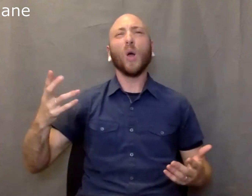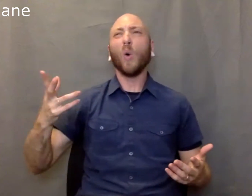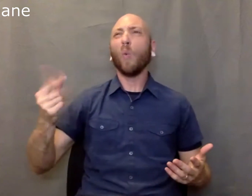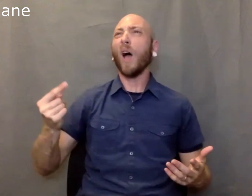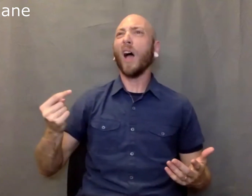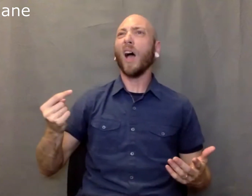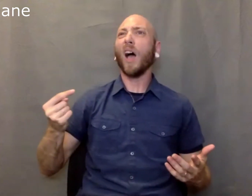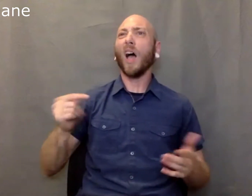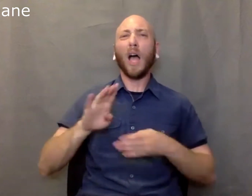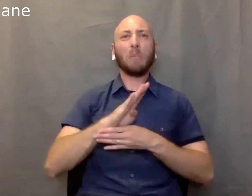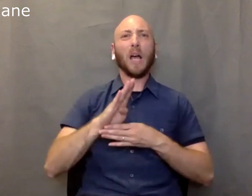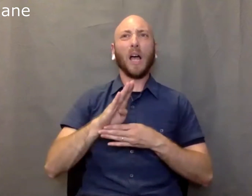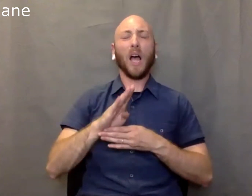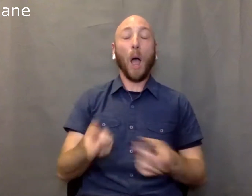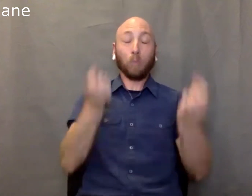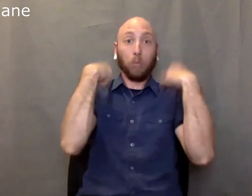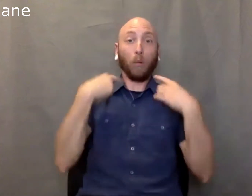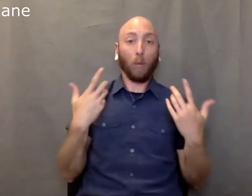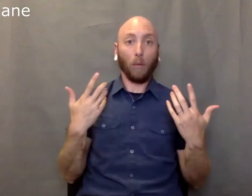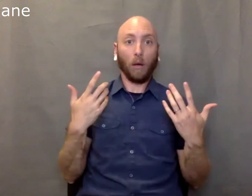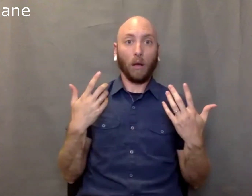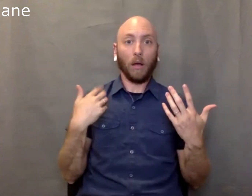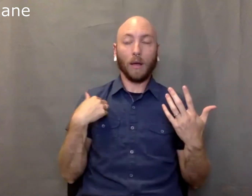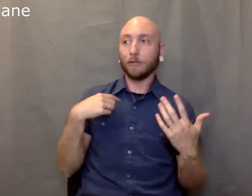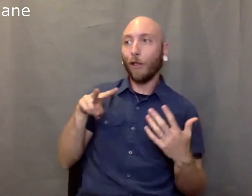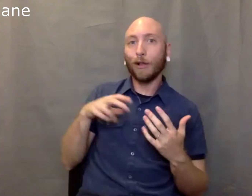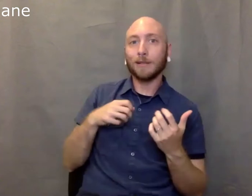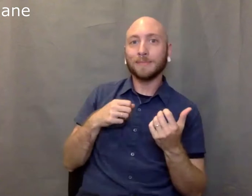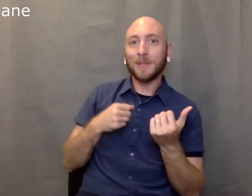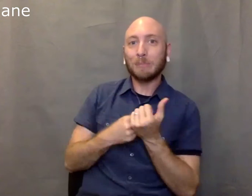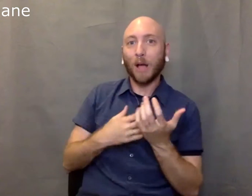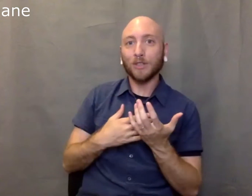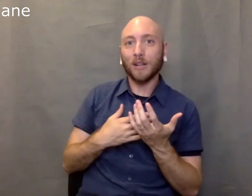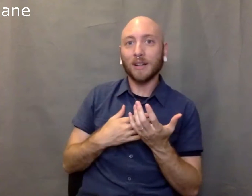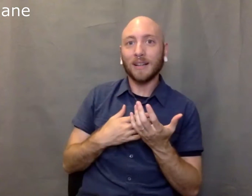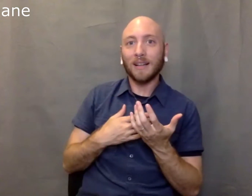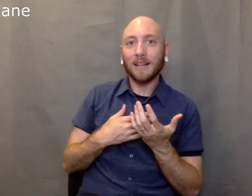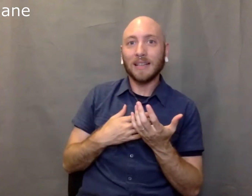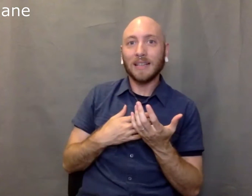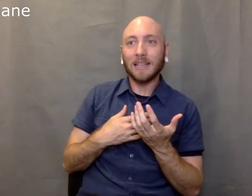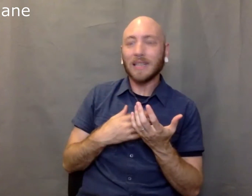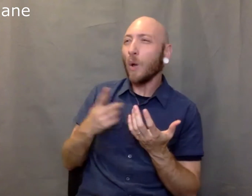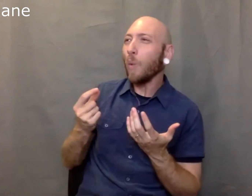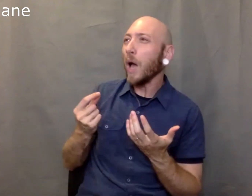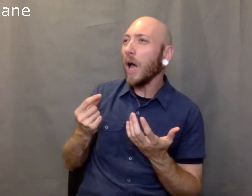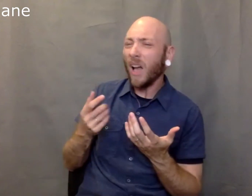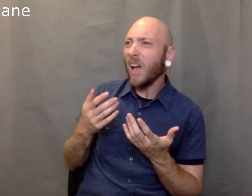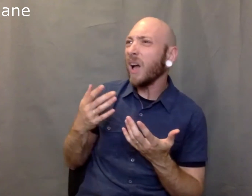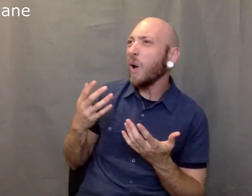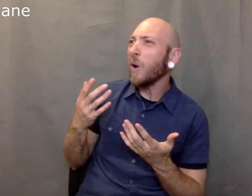understand anything that was going on. And I would just keep looking at my sponsor for like reassurance of like, what? What's going, I don't understand.